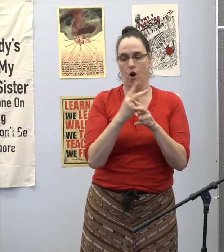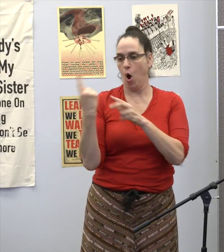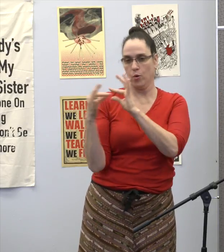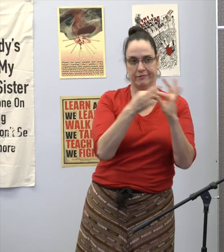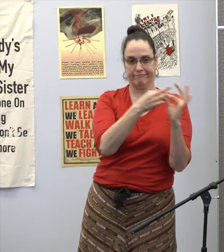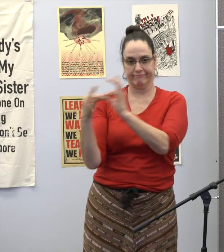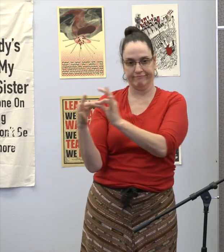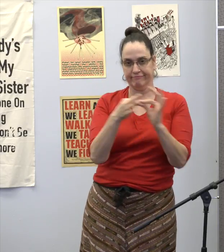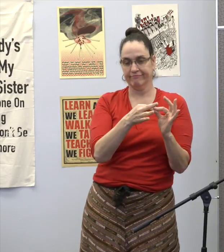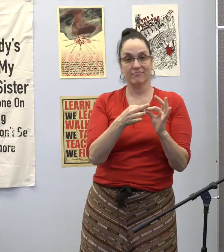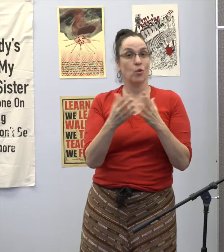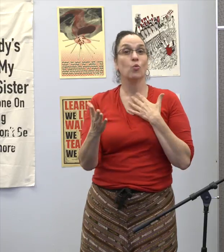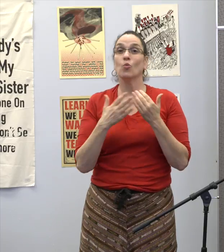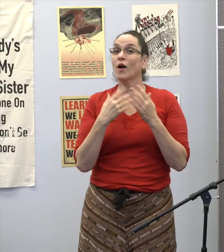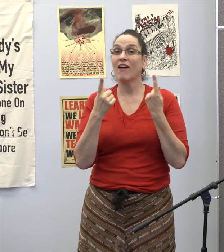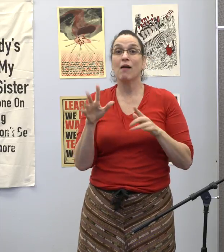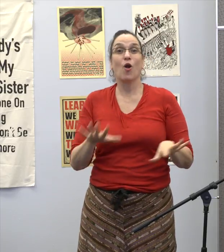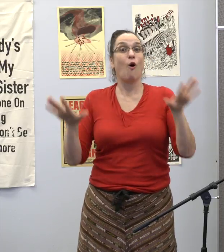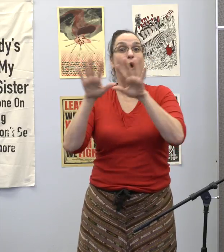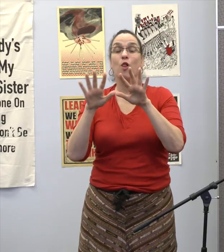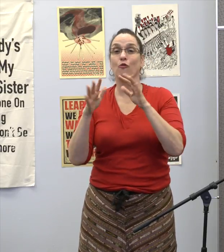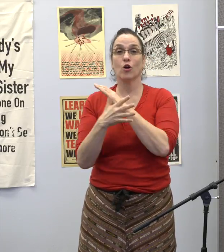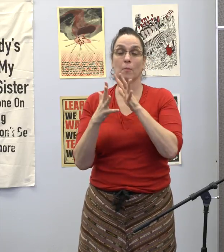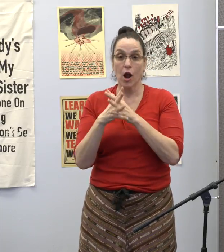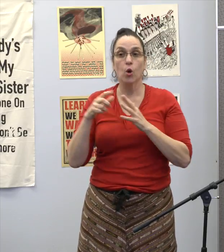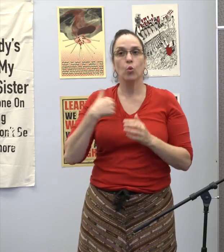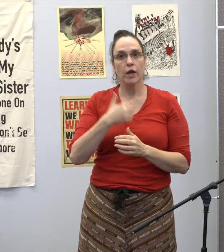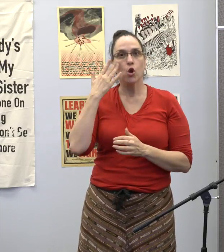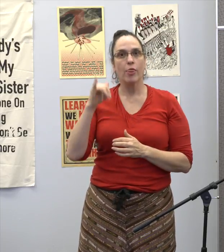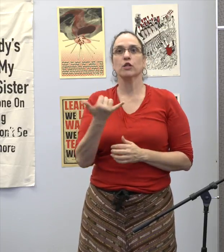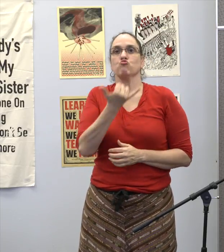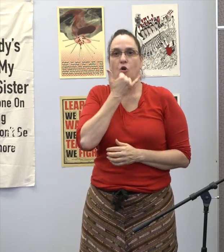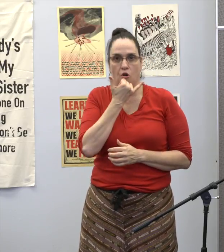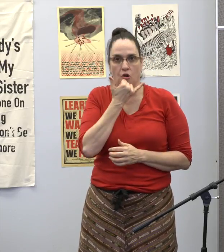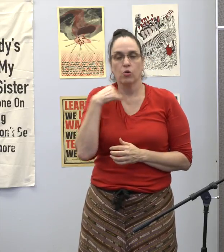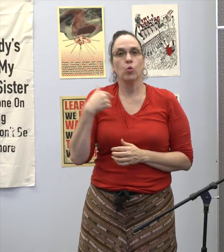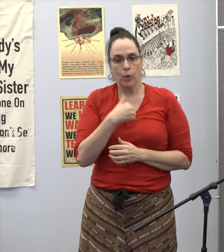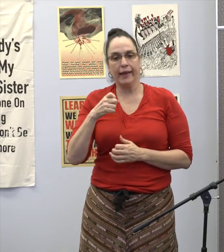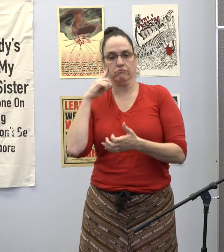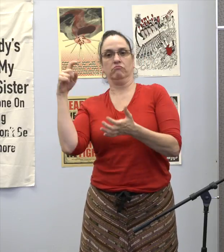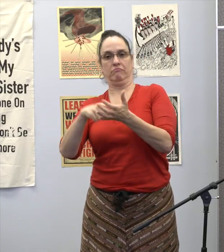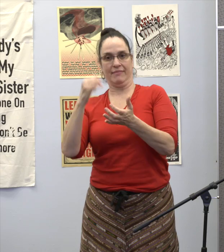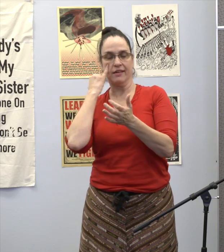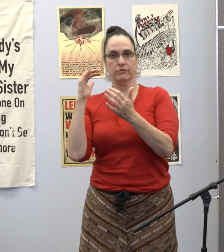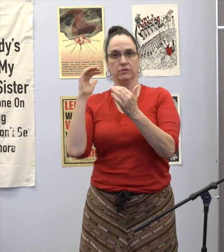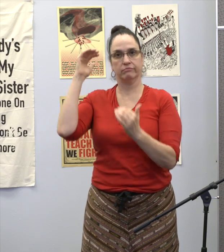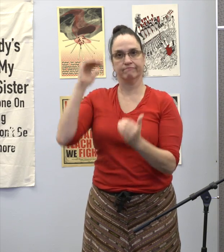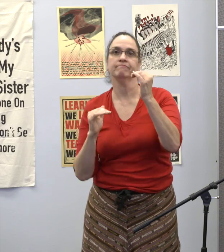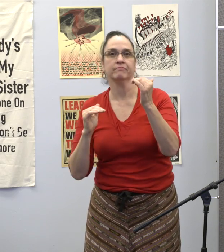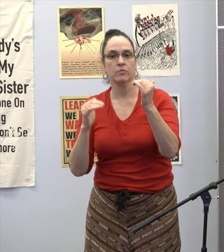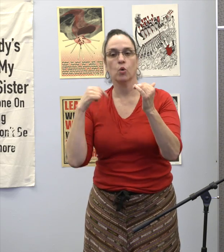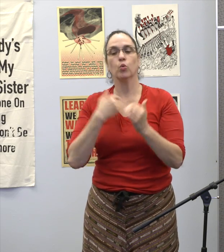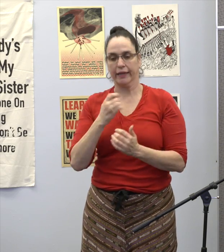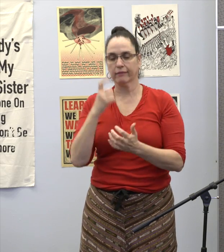is, we know that it's immoral, it's unjust, it's wrong.